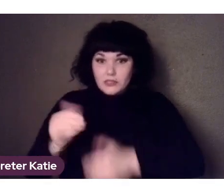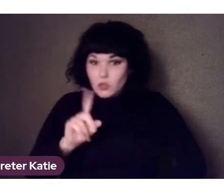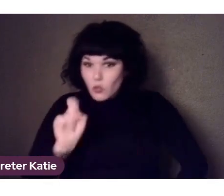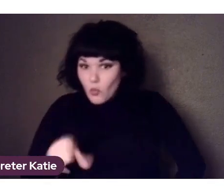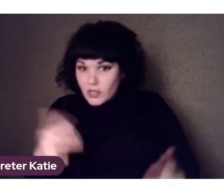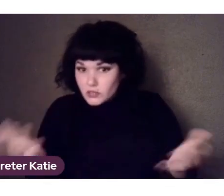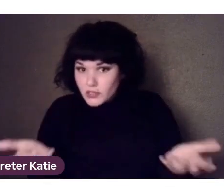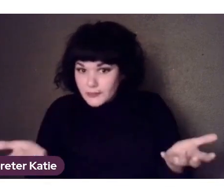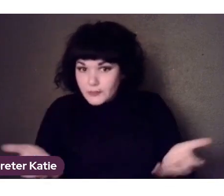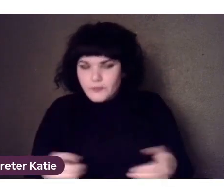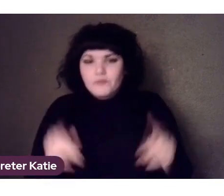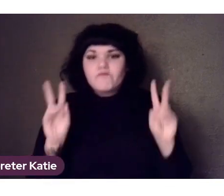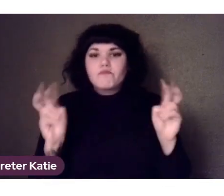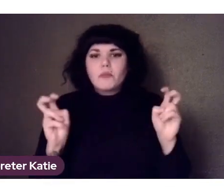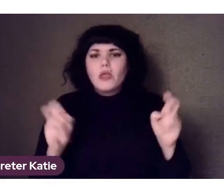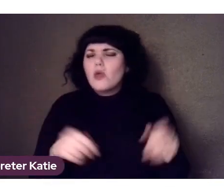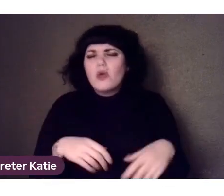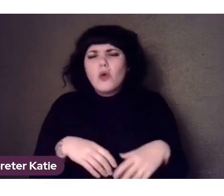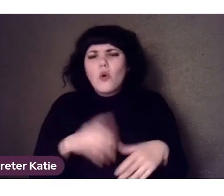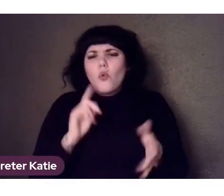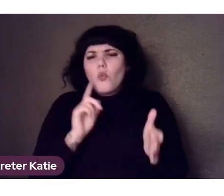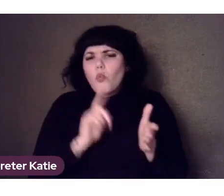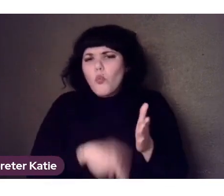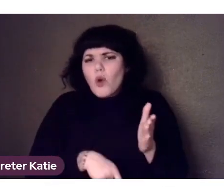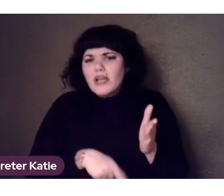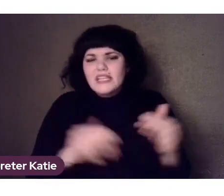is justice that heals?